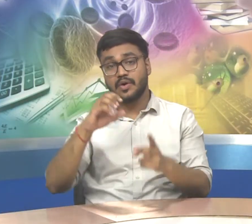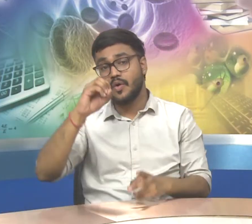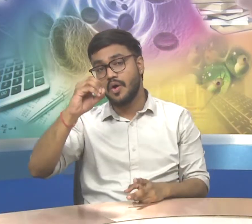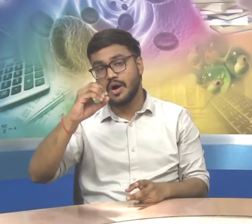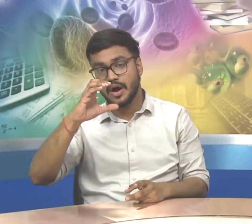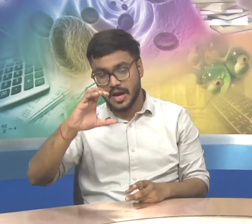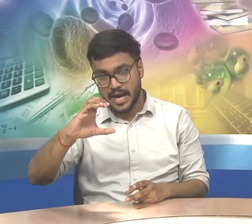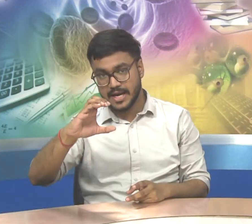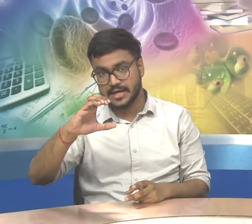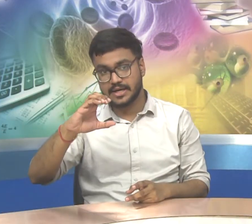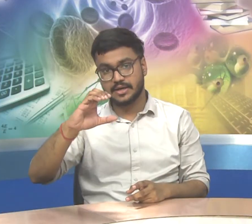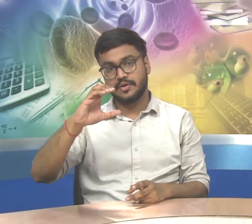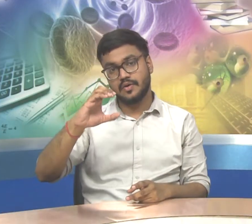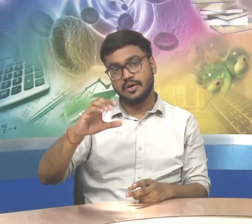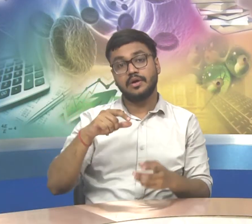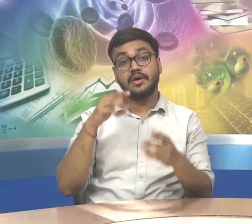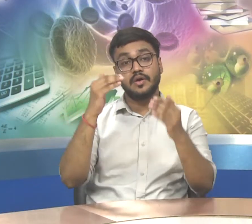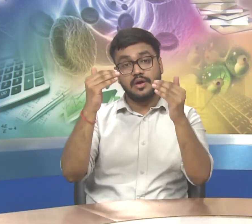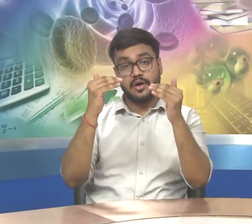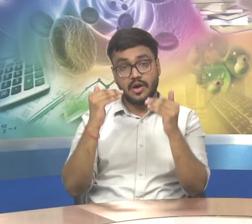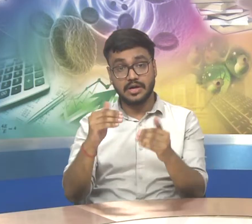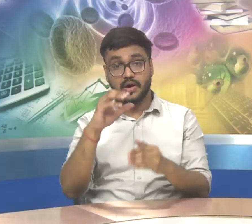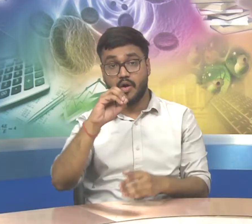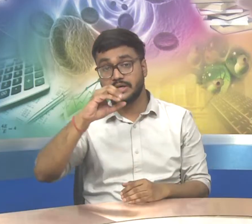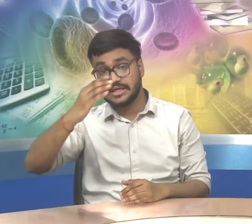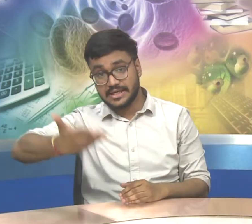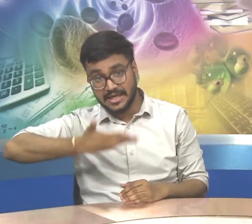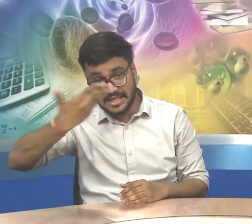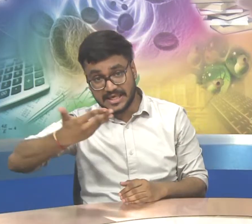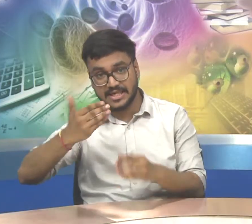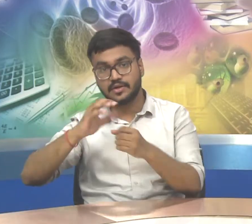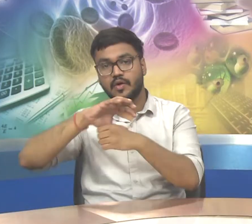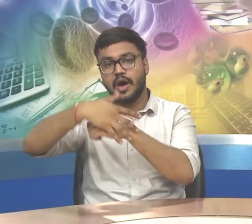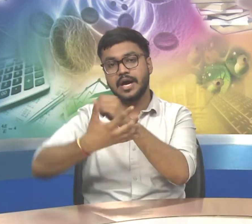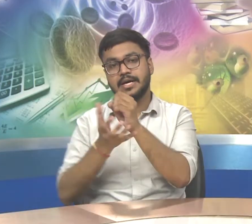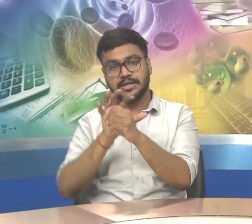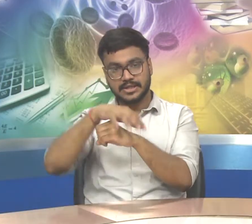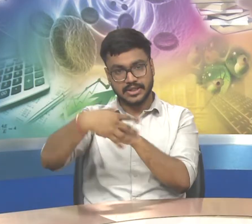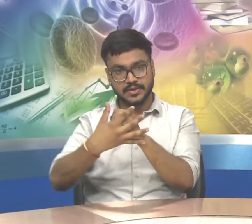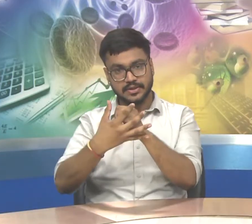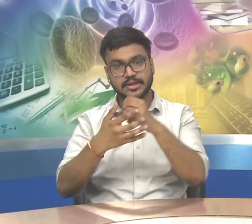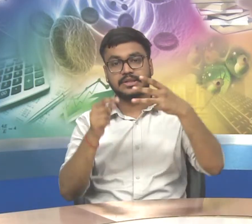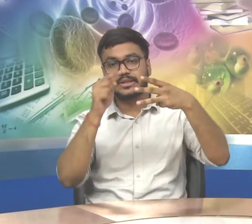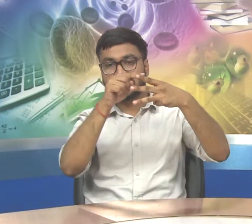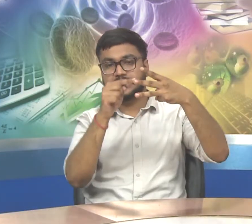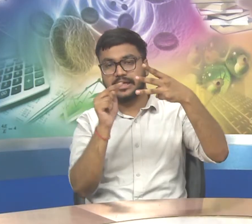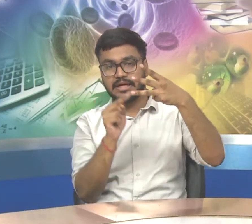There is a picture showing the arrangement of electrons around nucleus